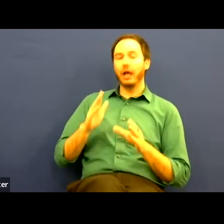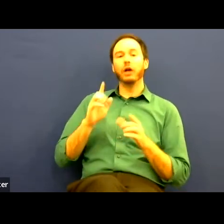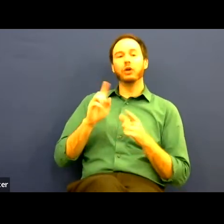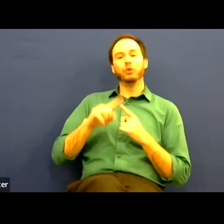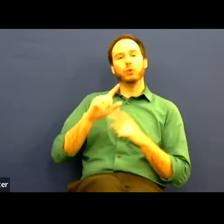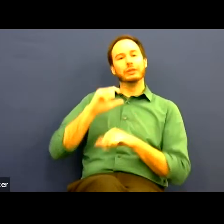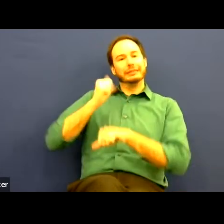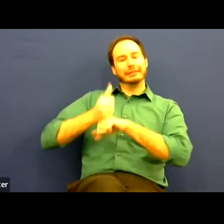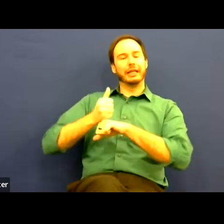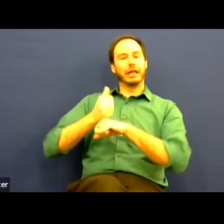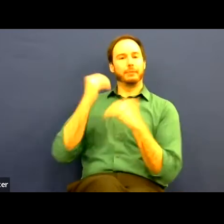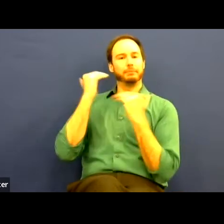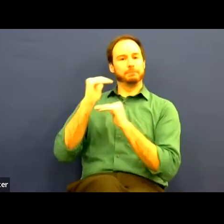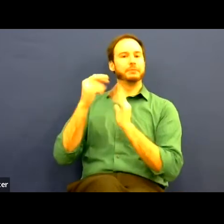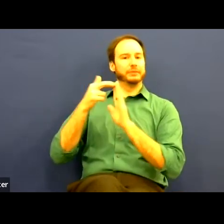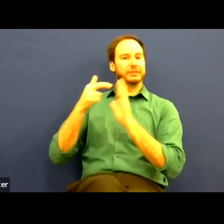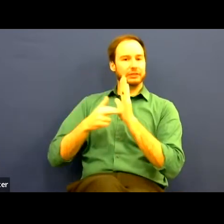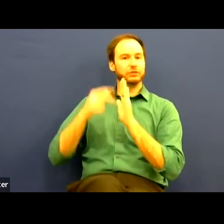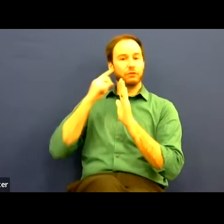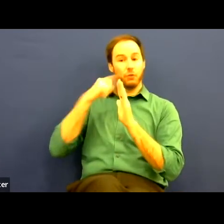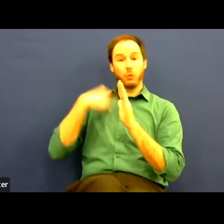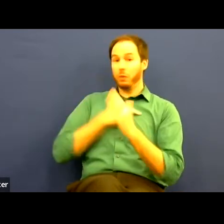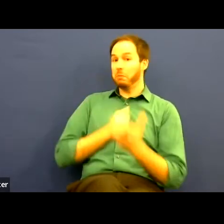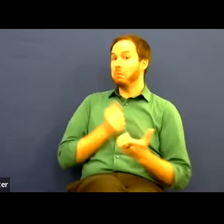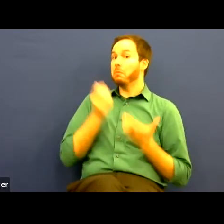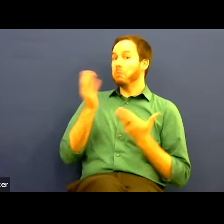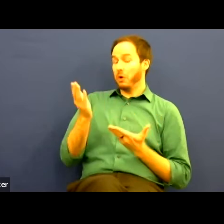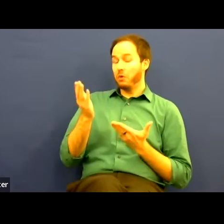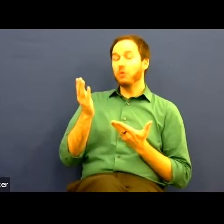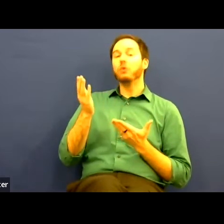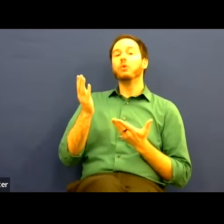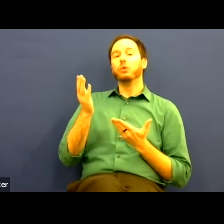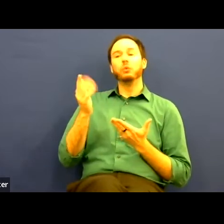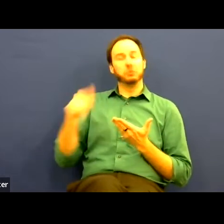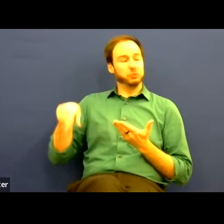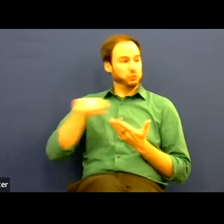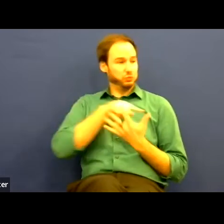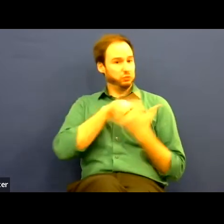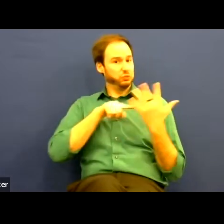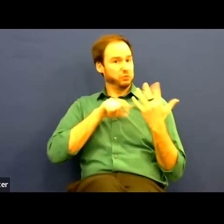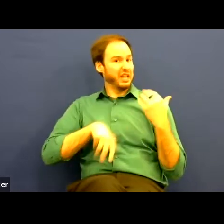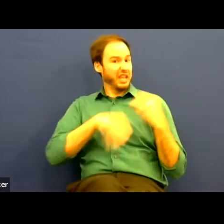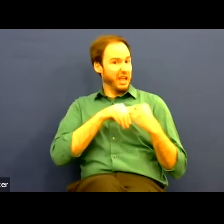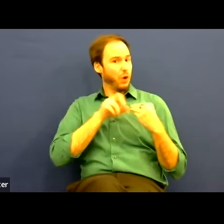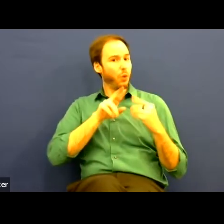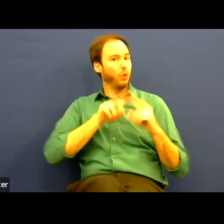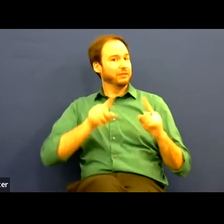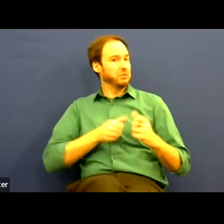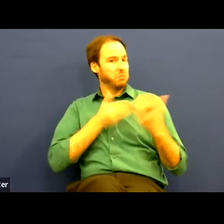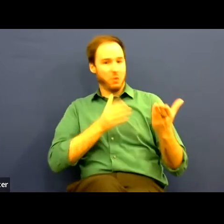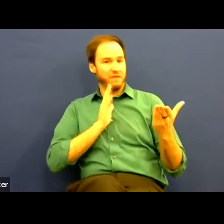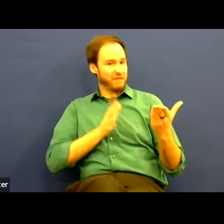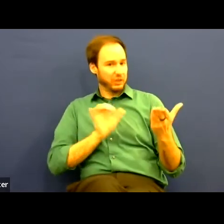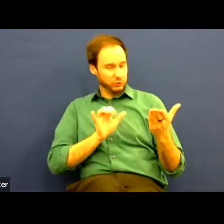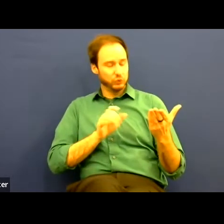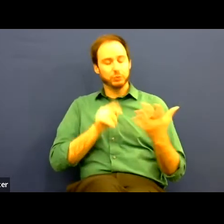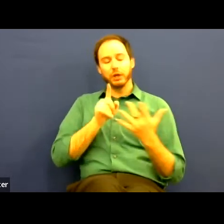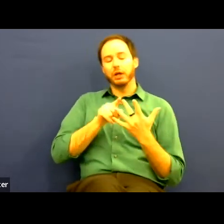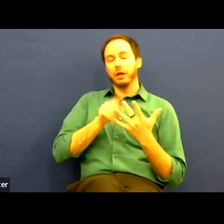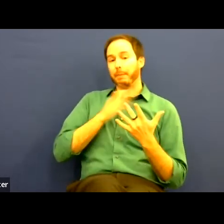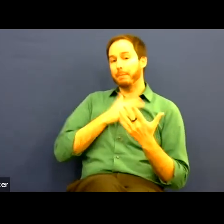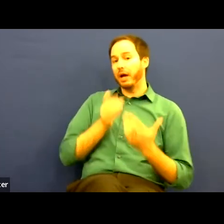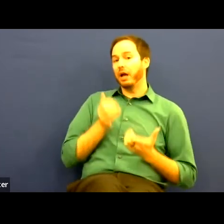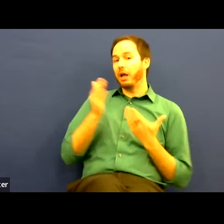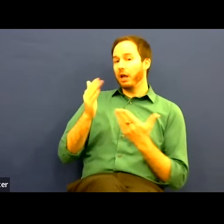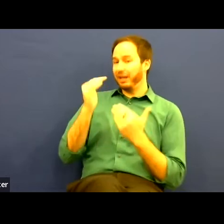following conditions on a motion that I'd put forward. If someone wants to add them or put forth a different motion, that's fine. But the conditions I